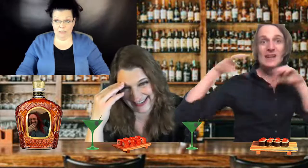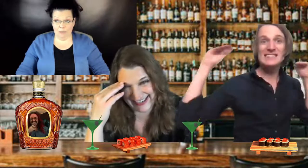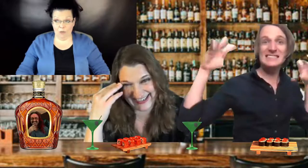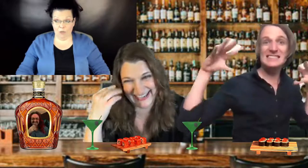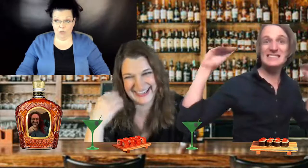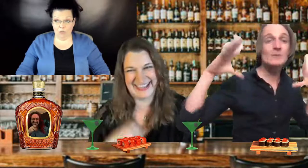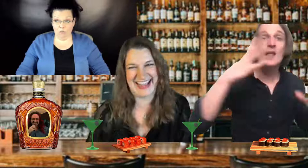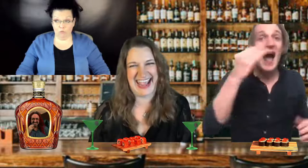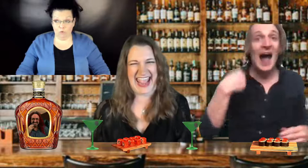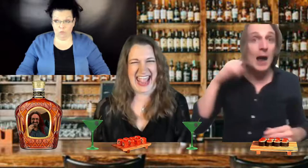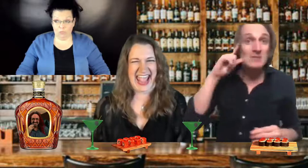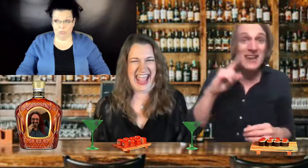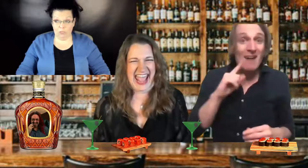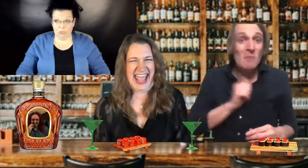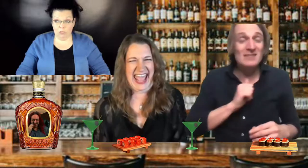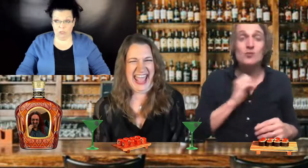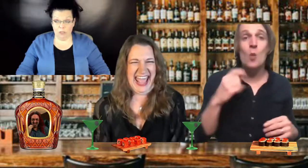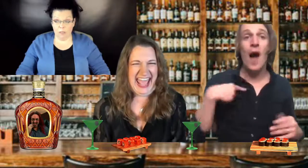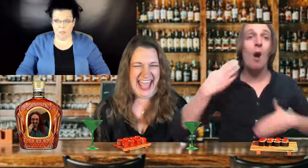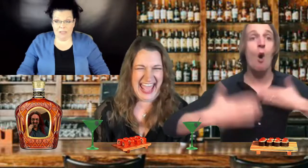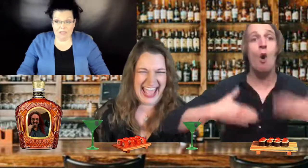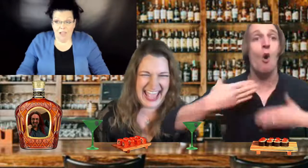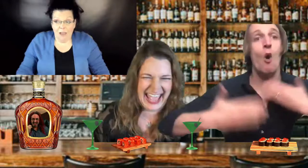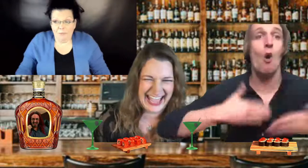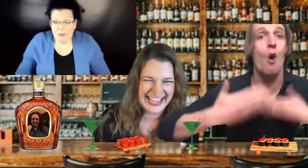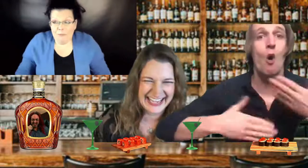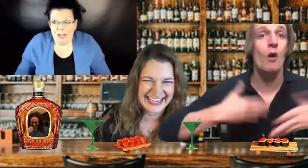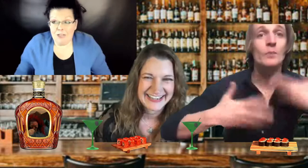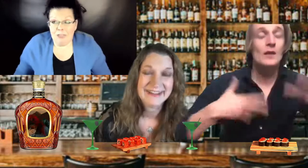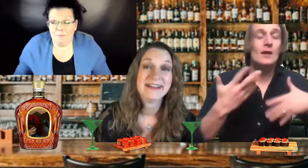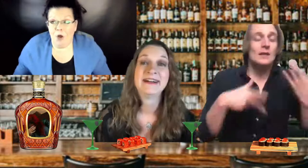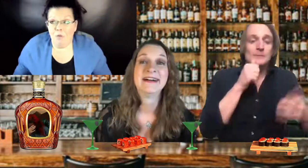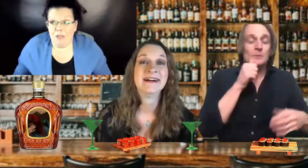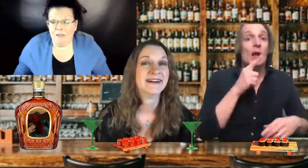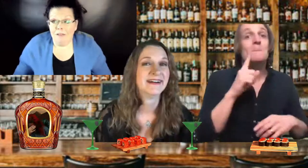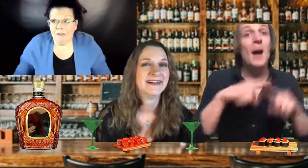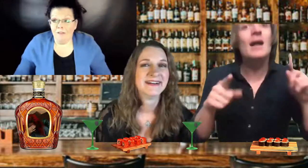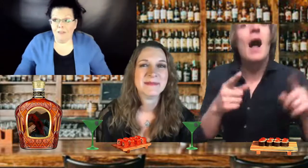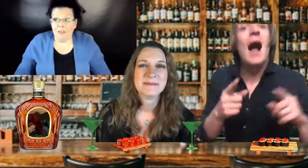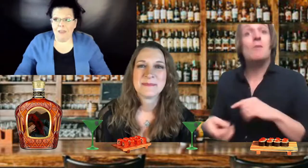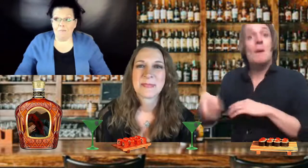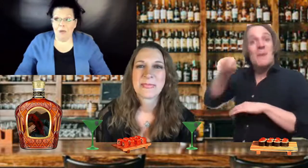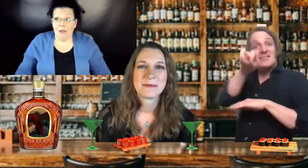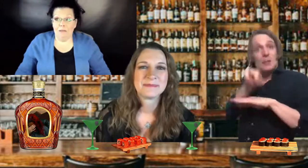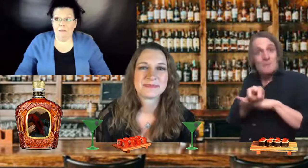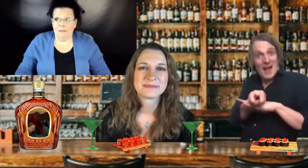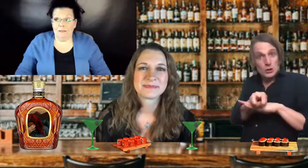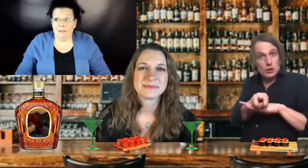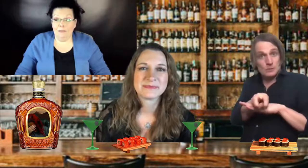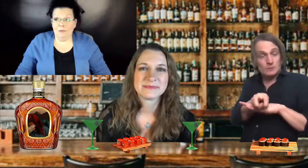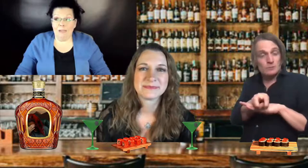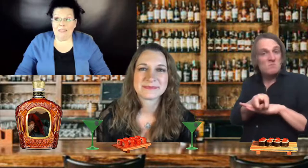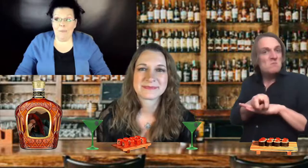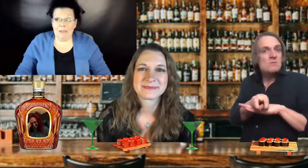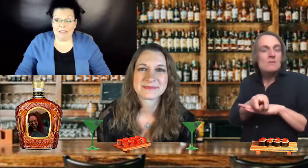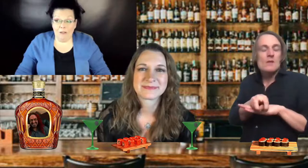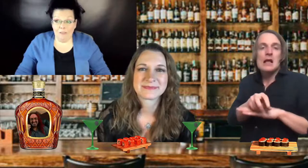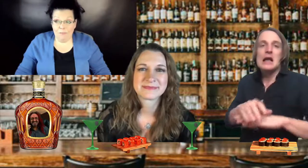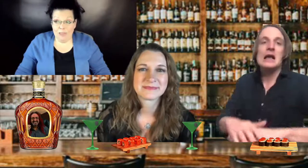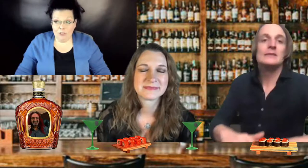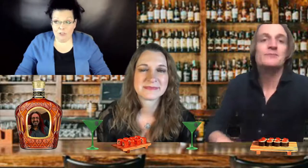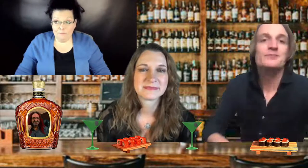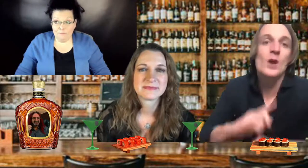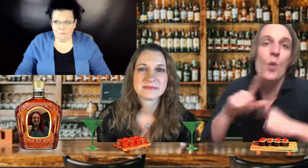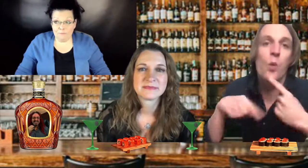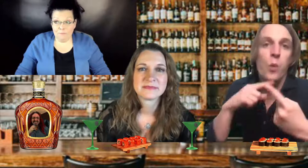like going through the speakers, but being deaf, I mean, I just kept going. But when I sat back down